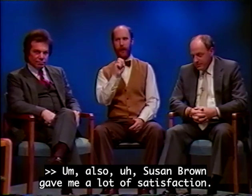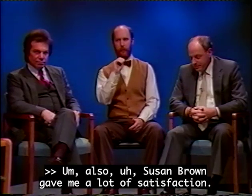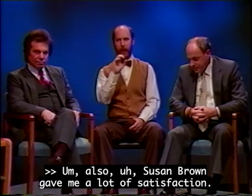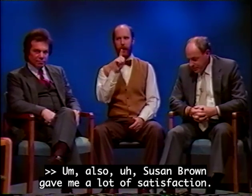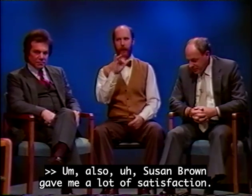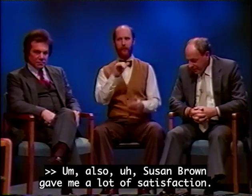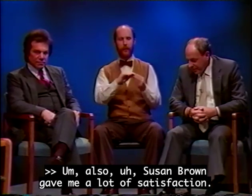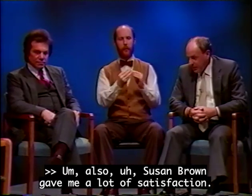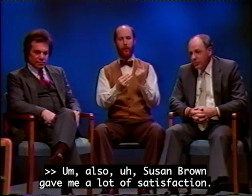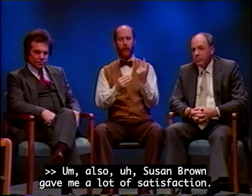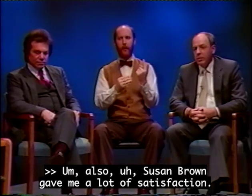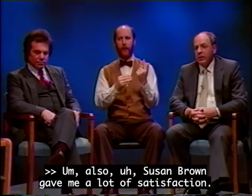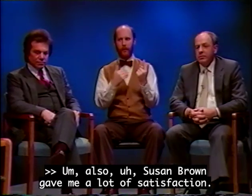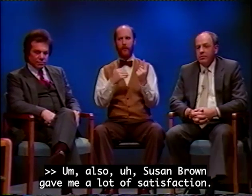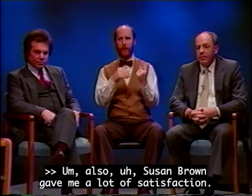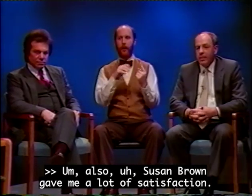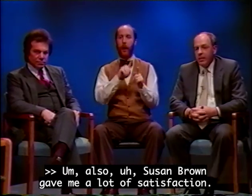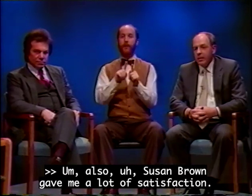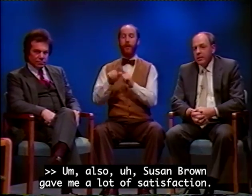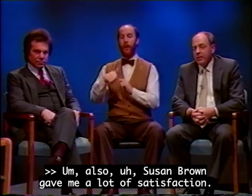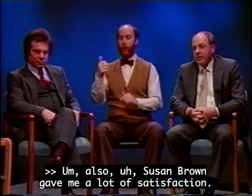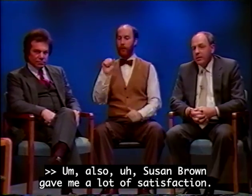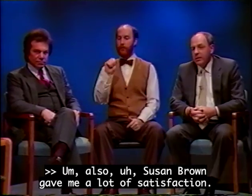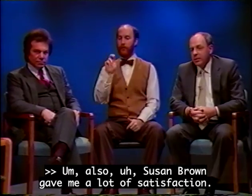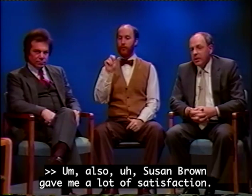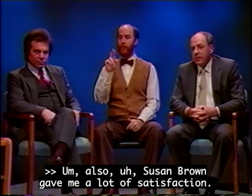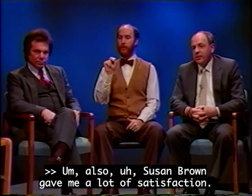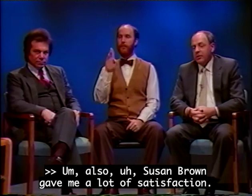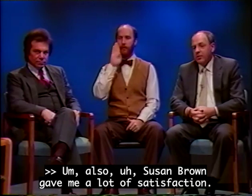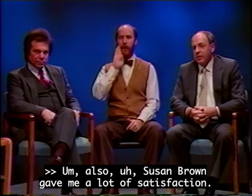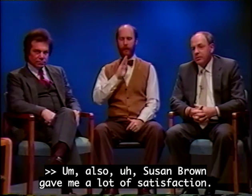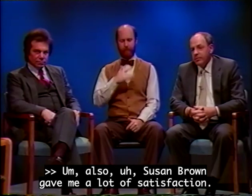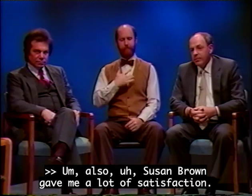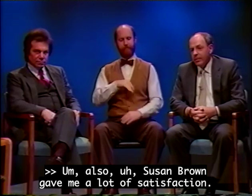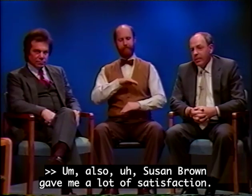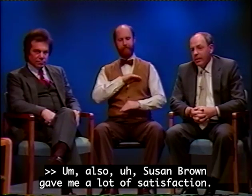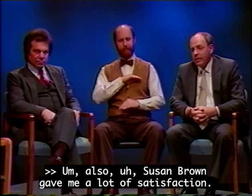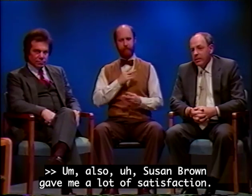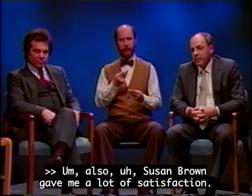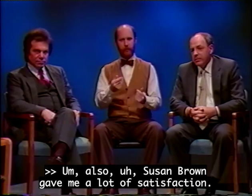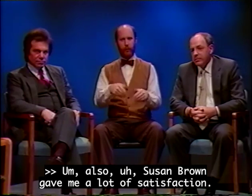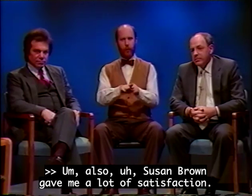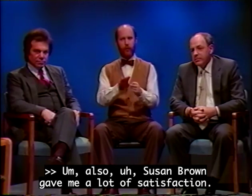Also, Susan Brown gave me a lot of satisfaction.